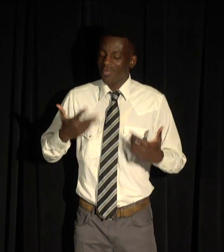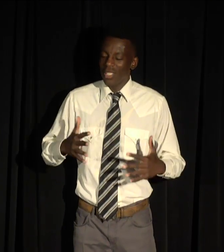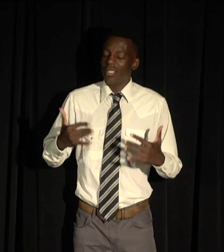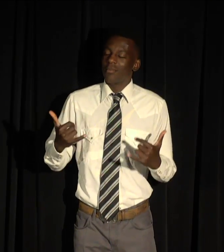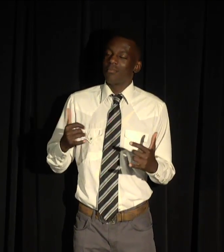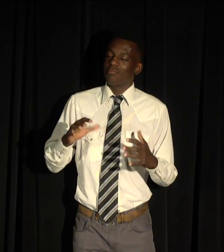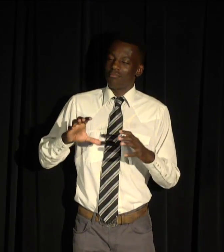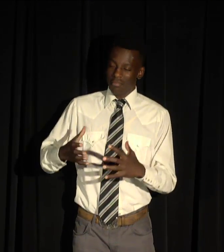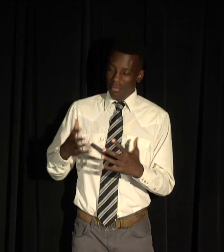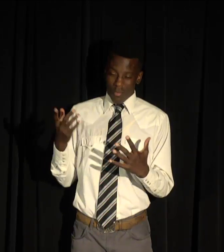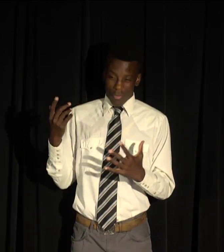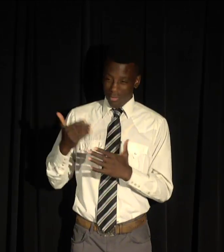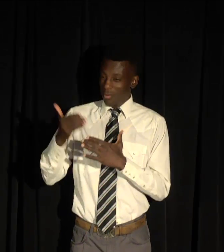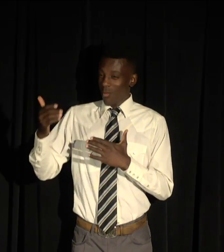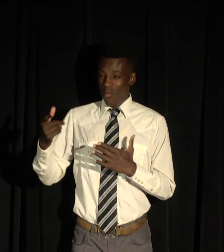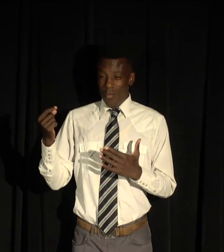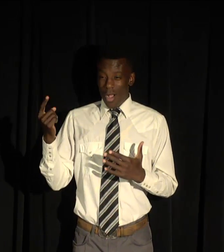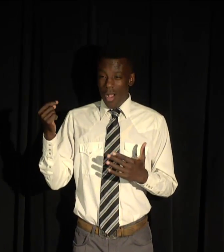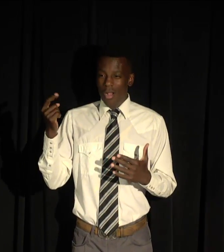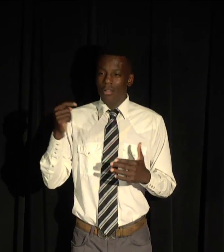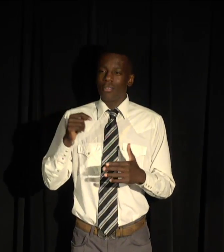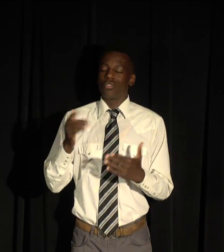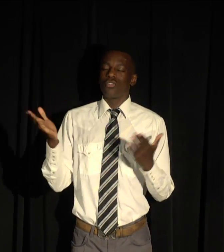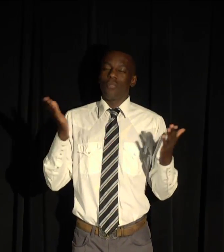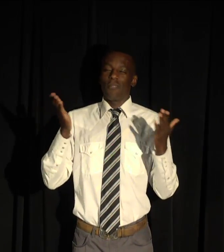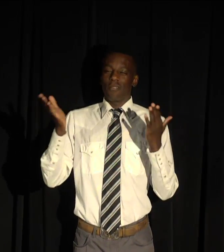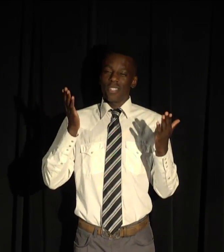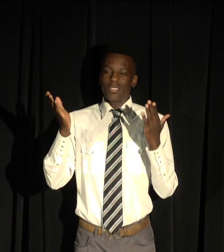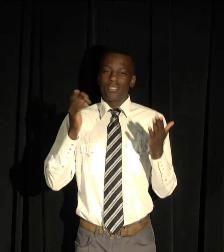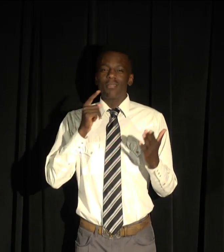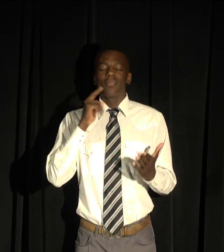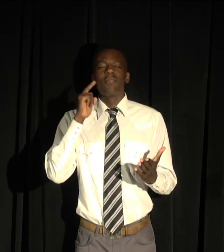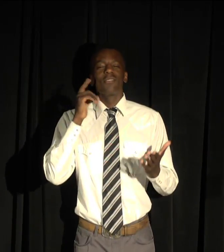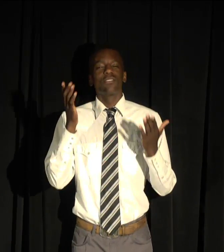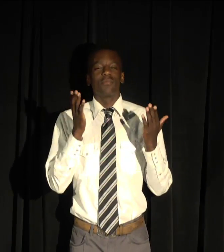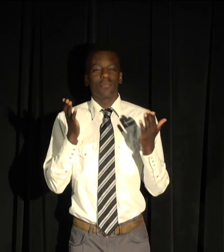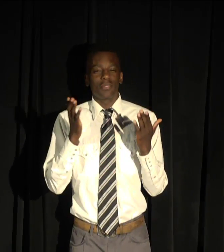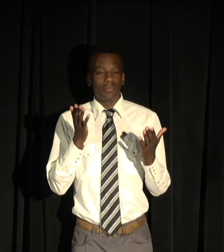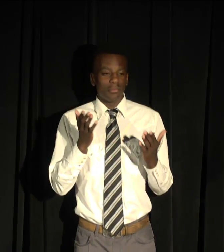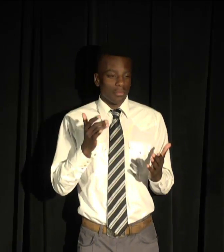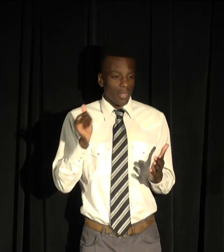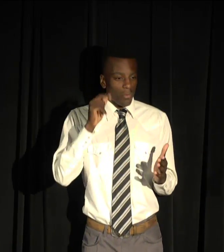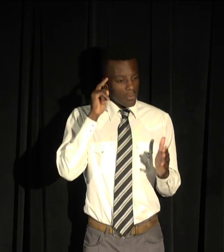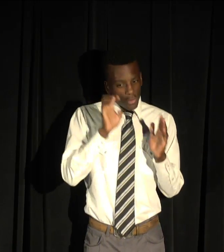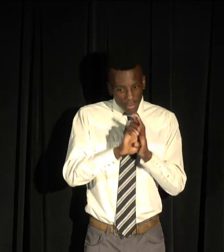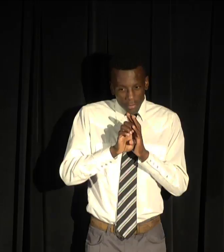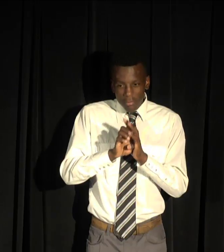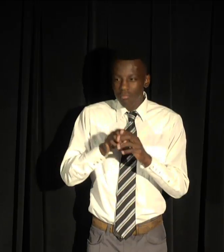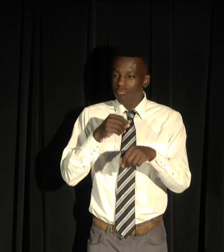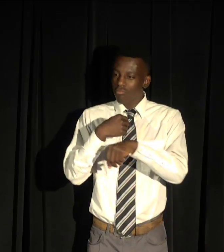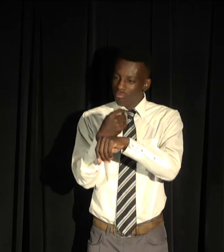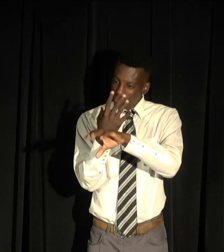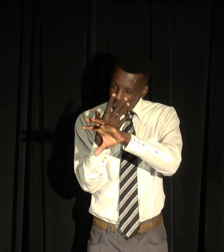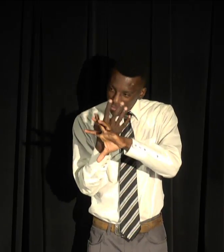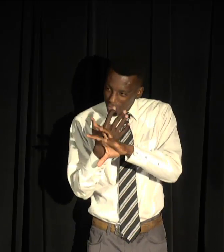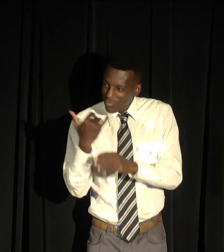So you've seen a lot of skits. Next is going to be like the service injury for